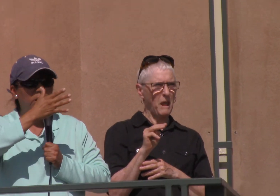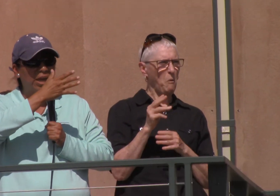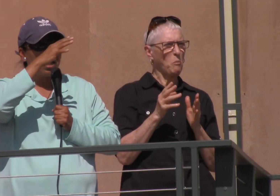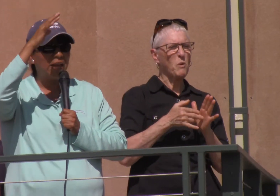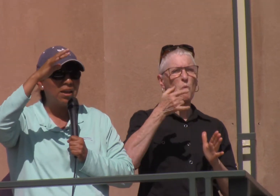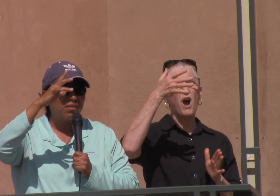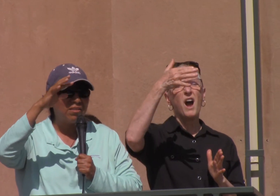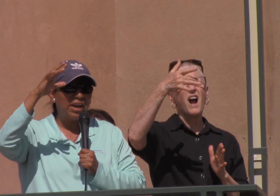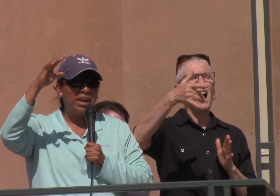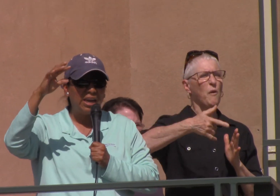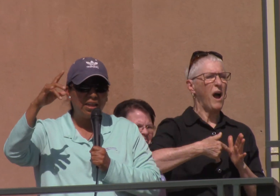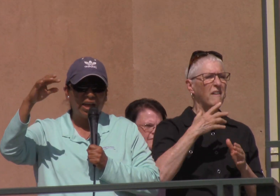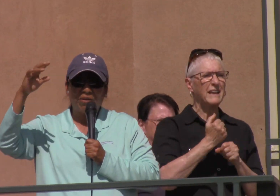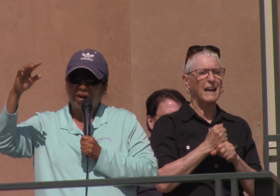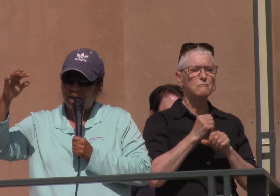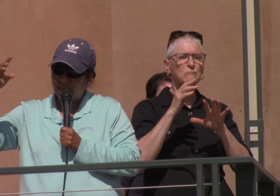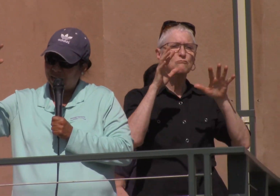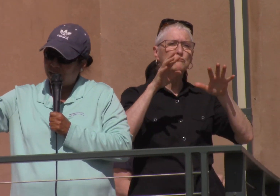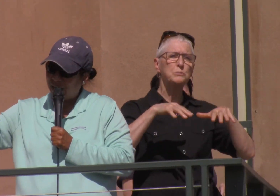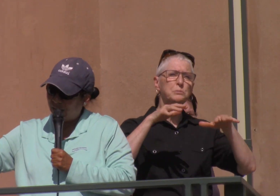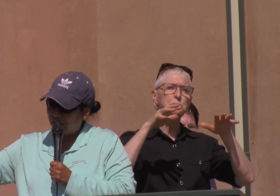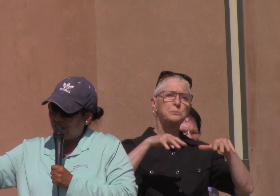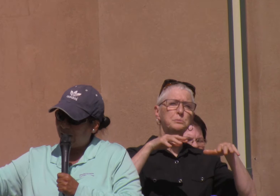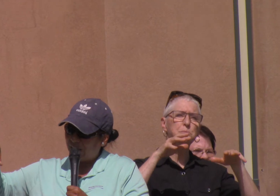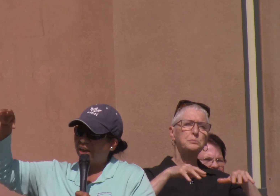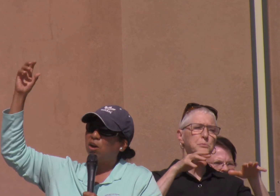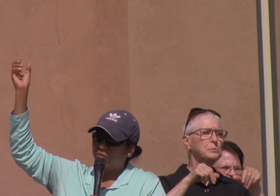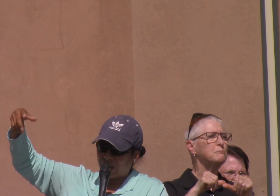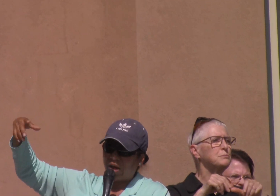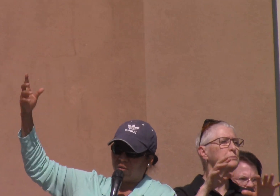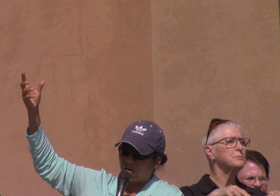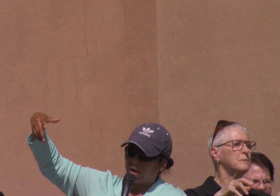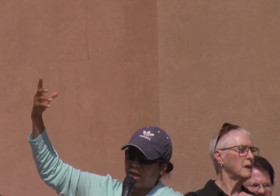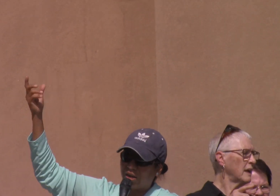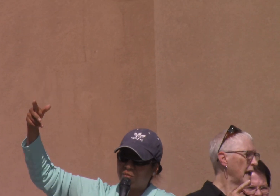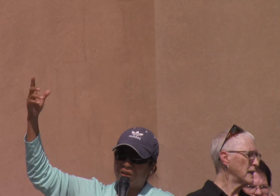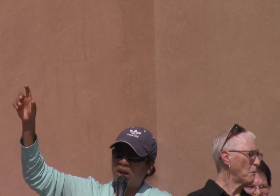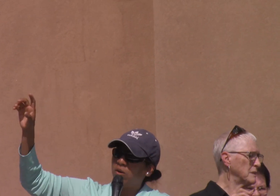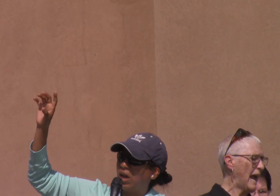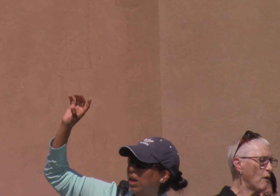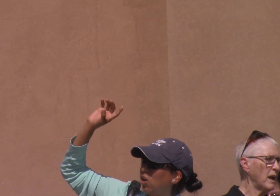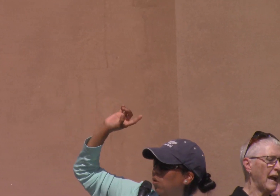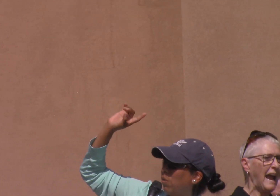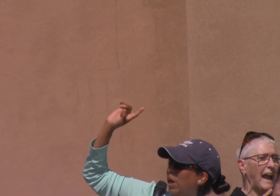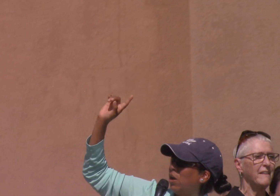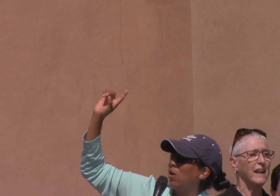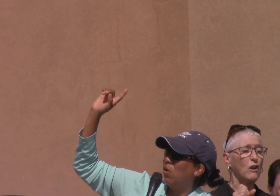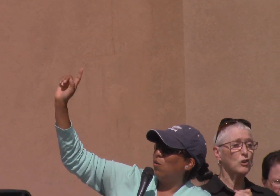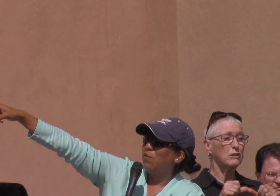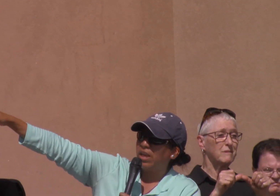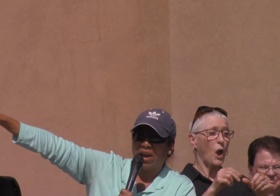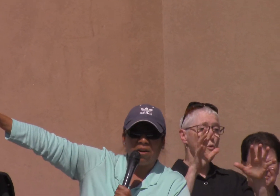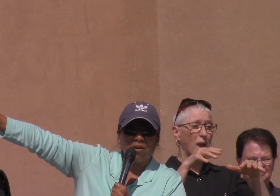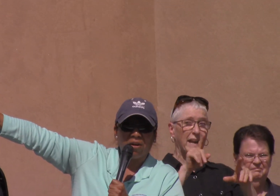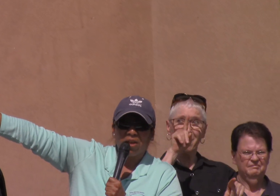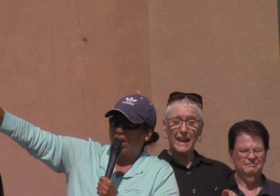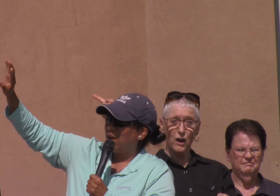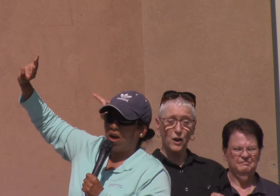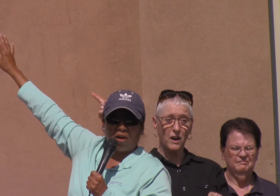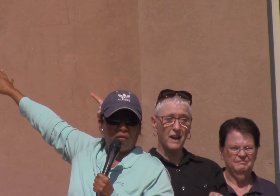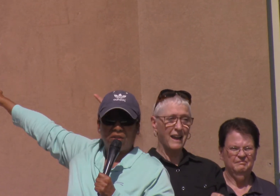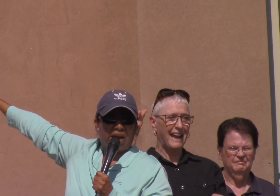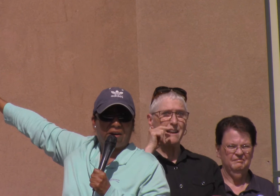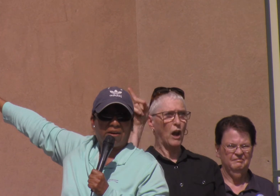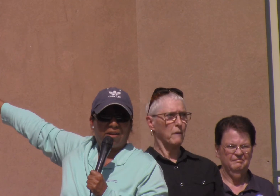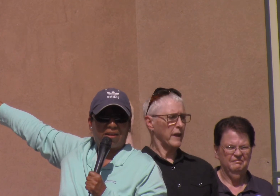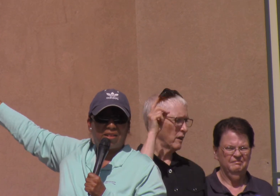rarely will we get like a steady light rain. It comes down. It comes down and it could rain over there and